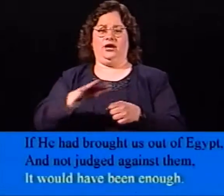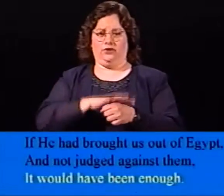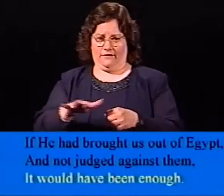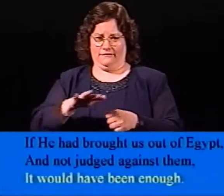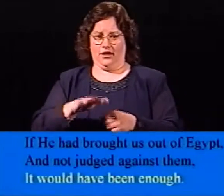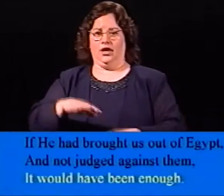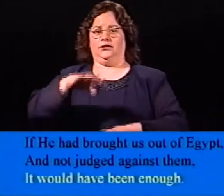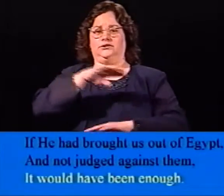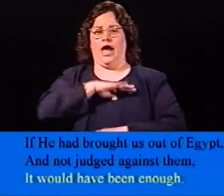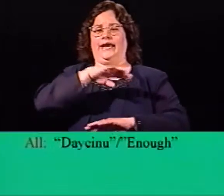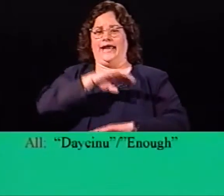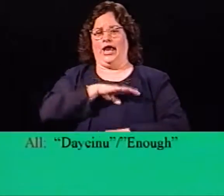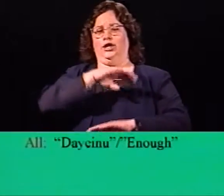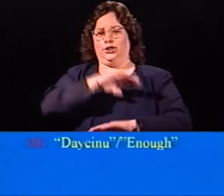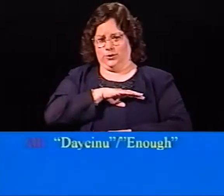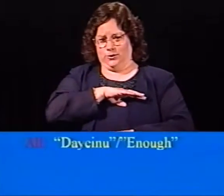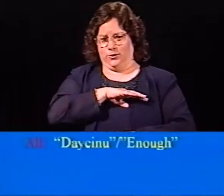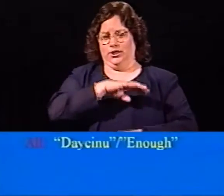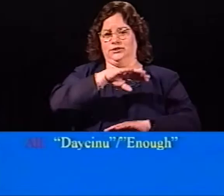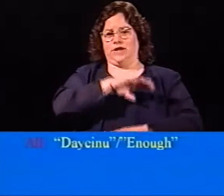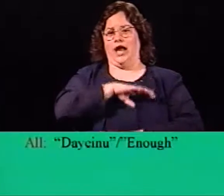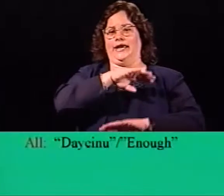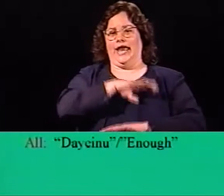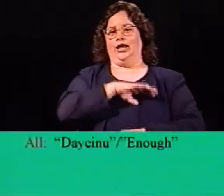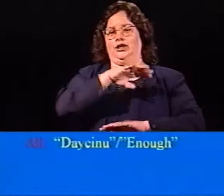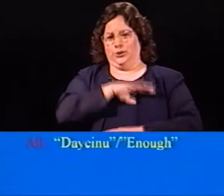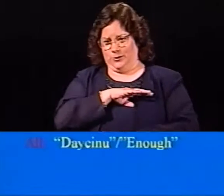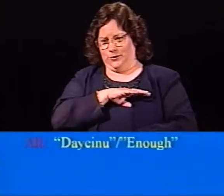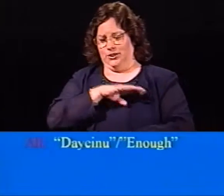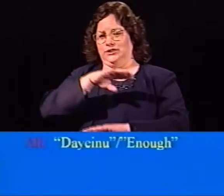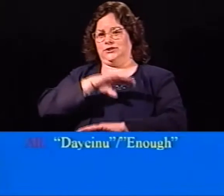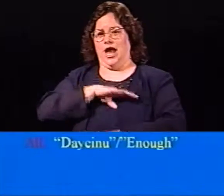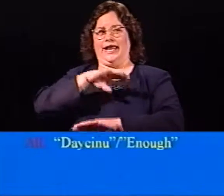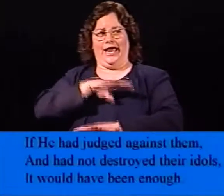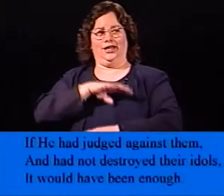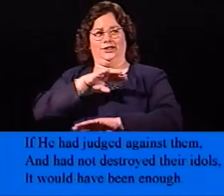enough. Dayenu, Dayenu, it would have been enough.